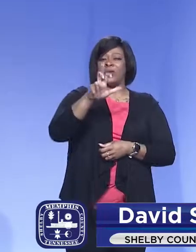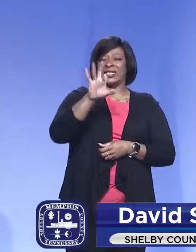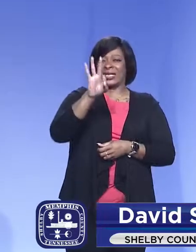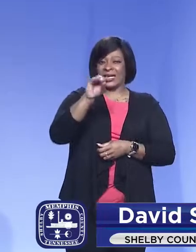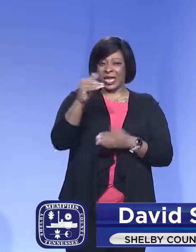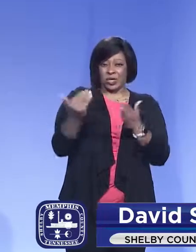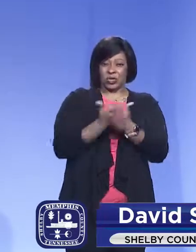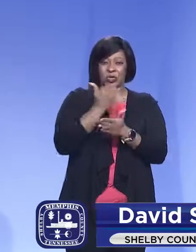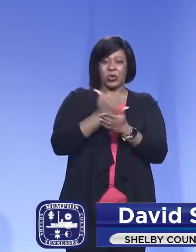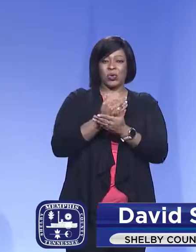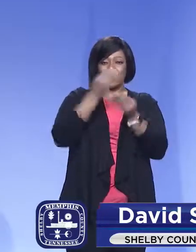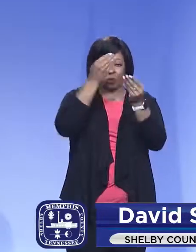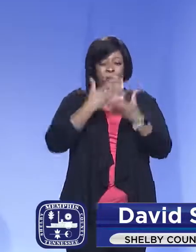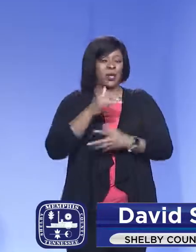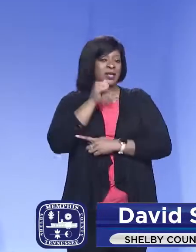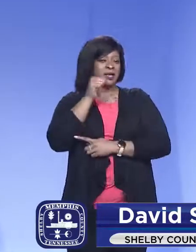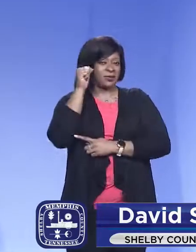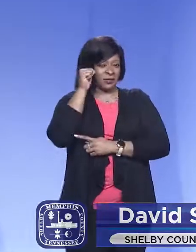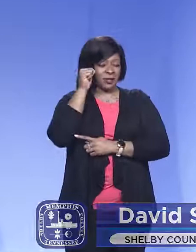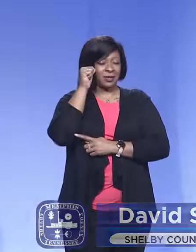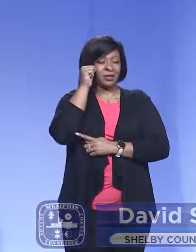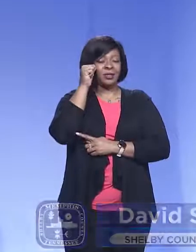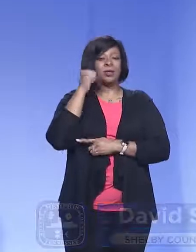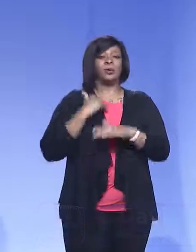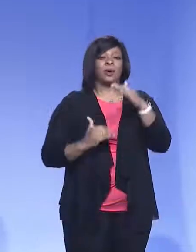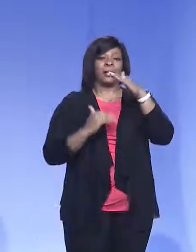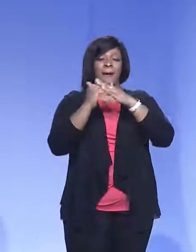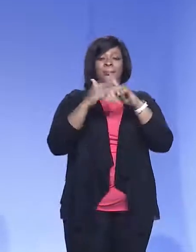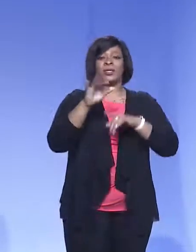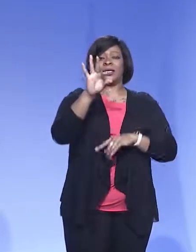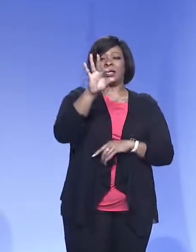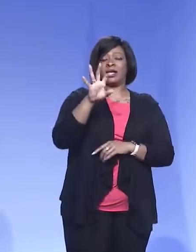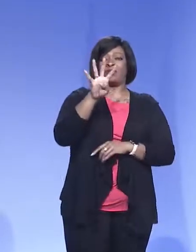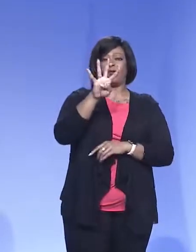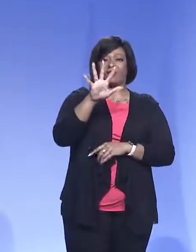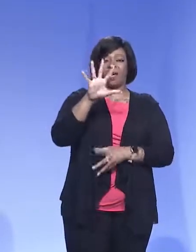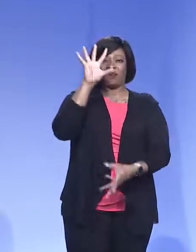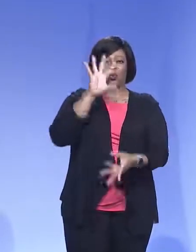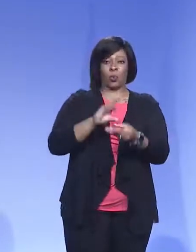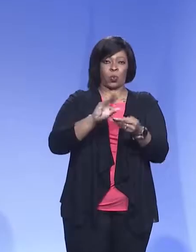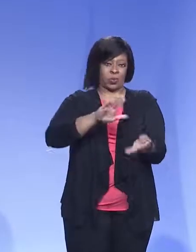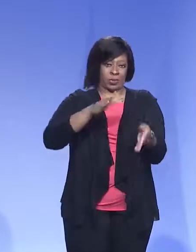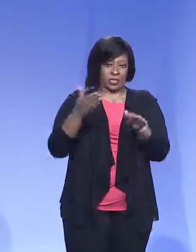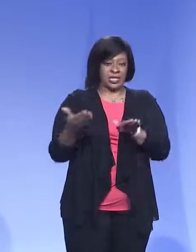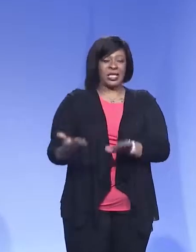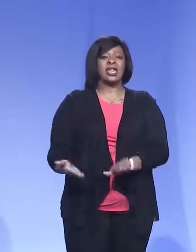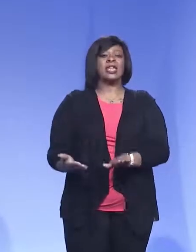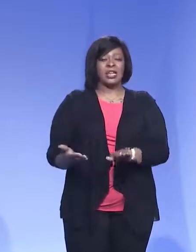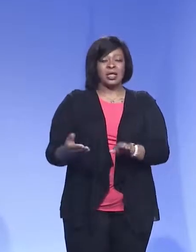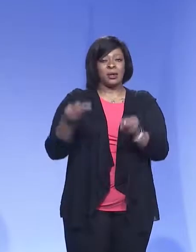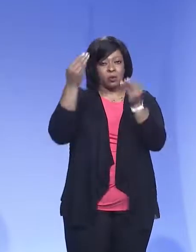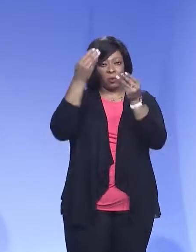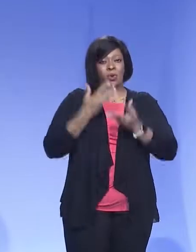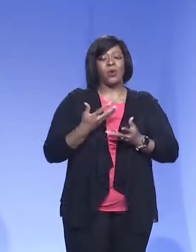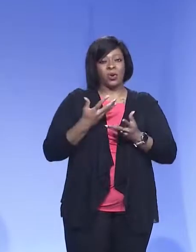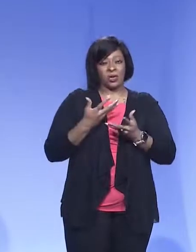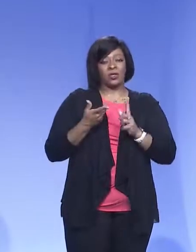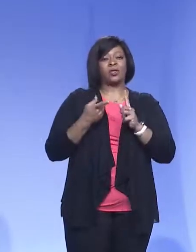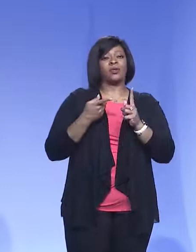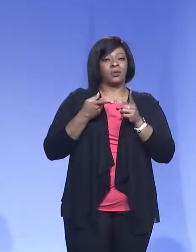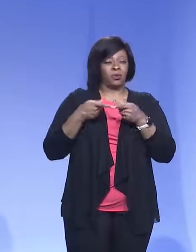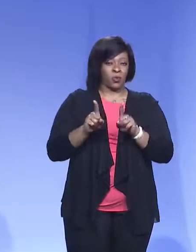cases reported yesterday. We're up to 945 total deaths that have been reported in the